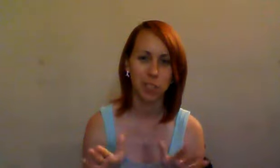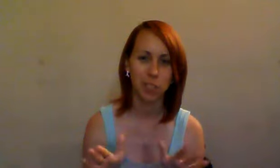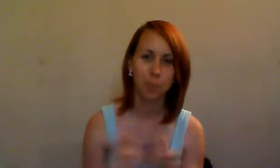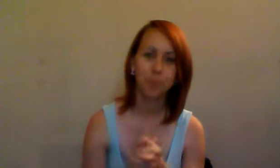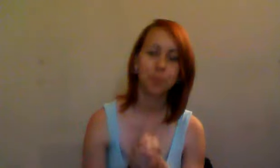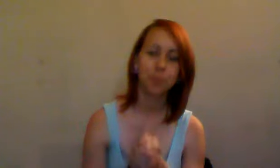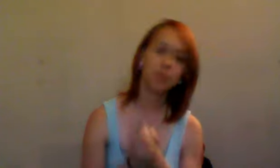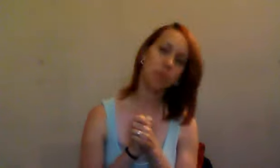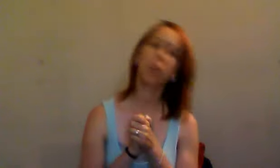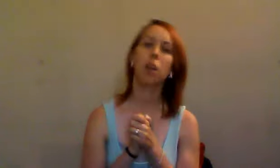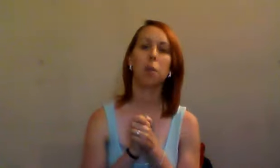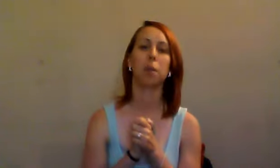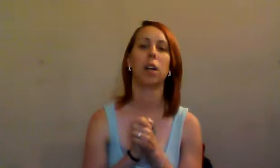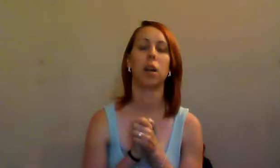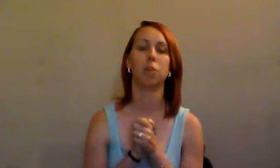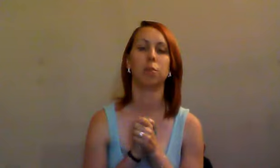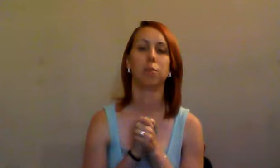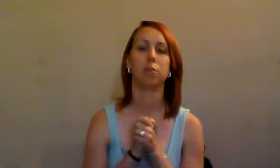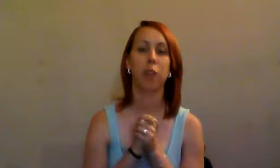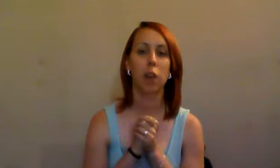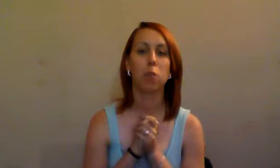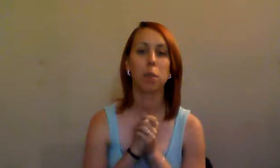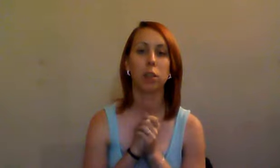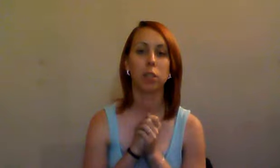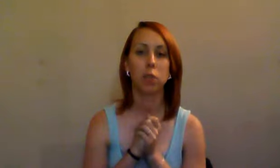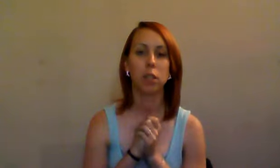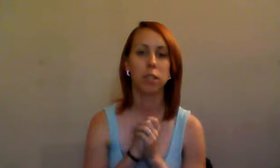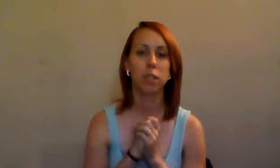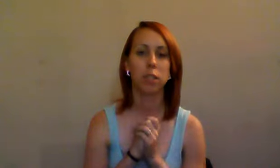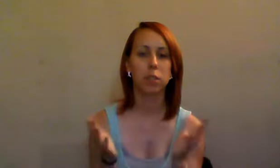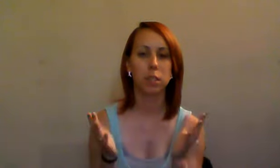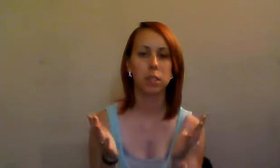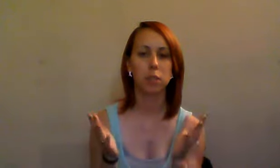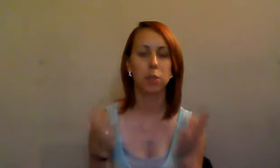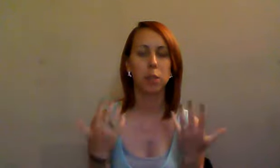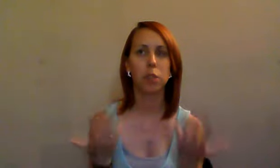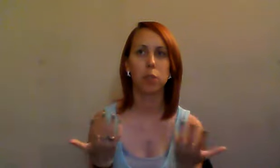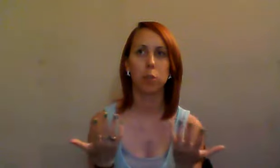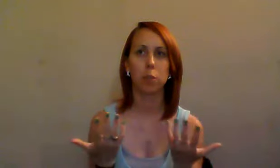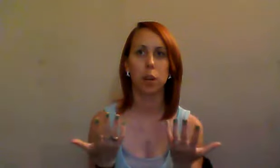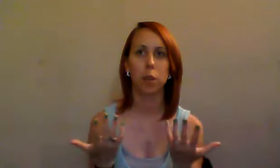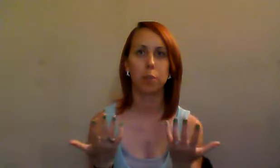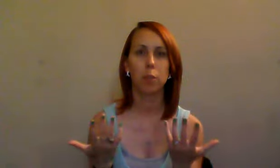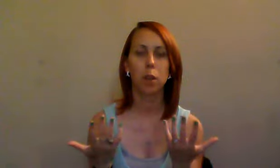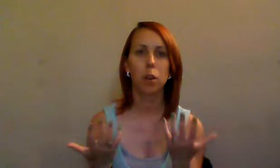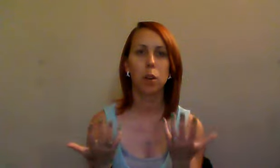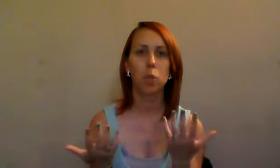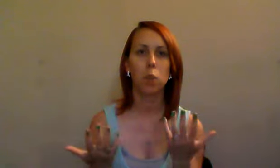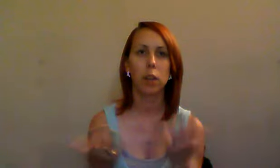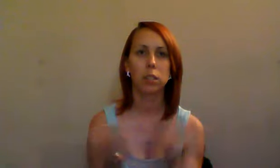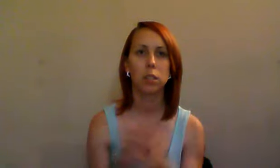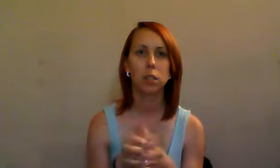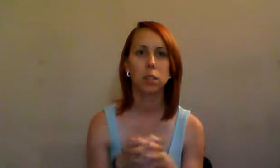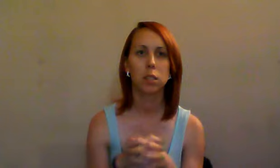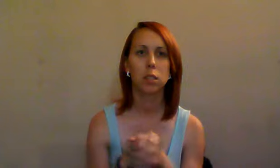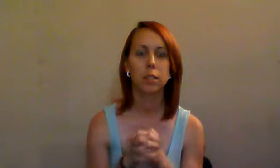yet. But for now, remembering the 20s, it's always easiest for me to group what signs